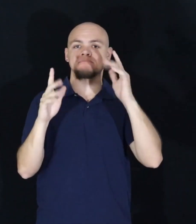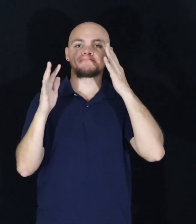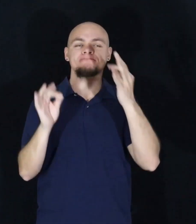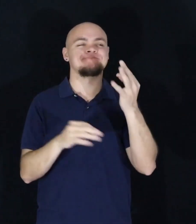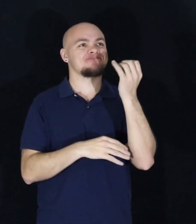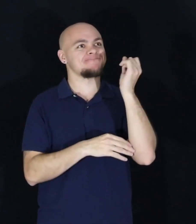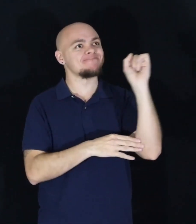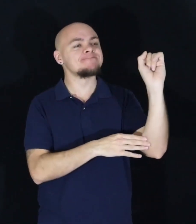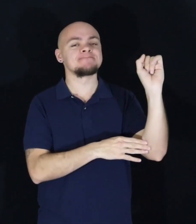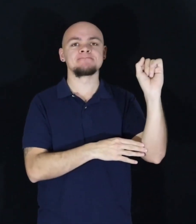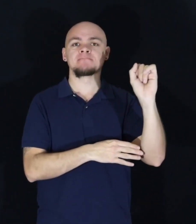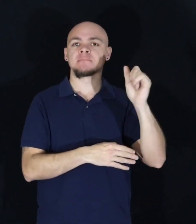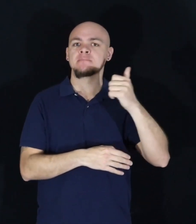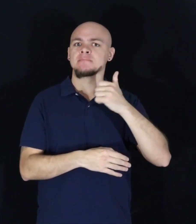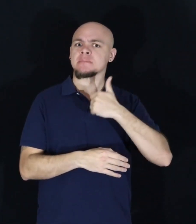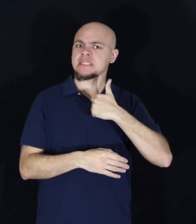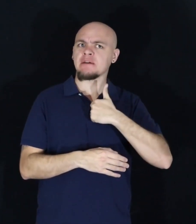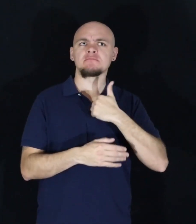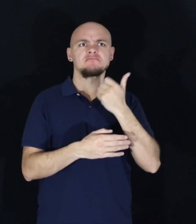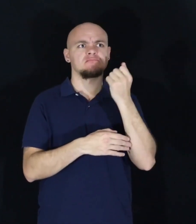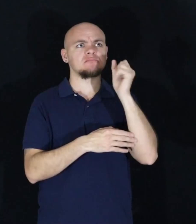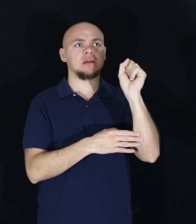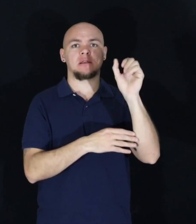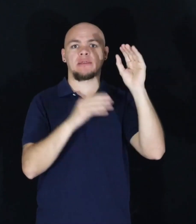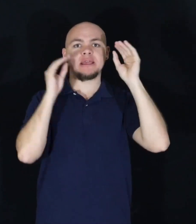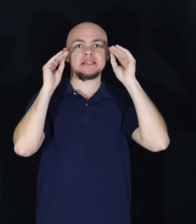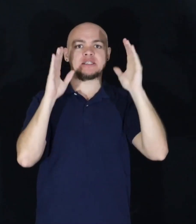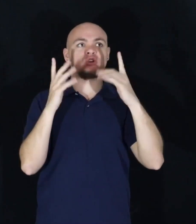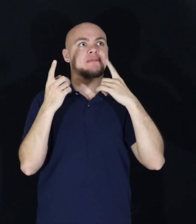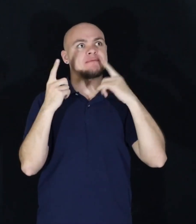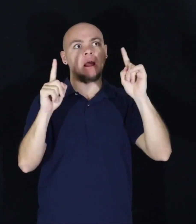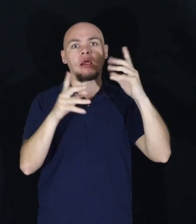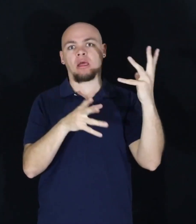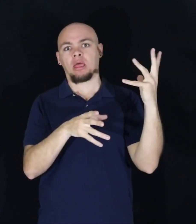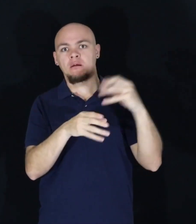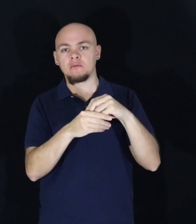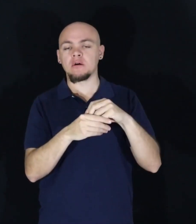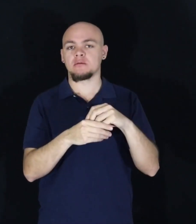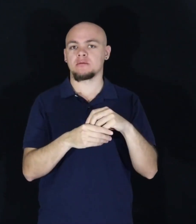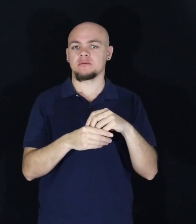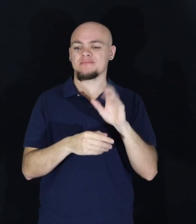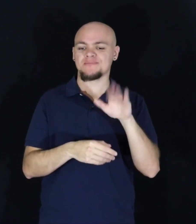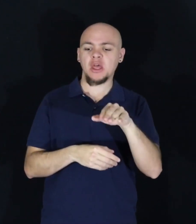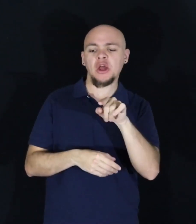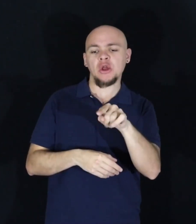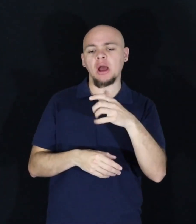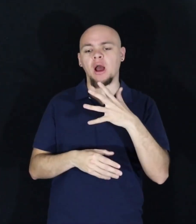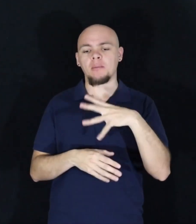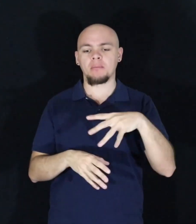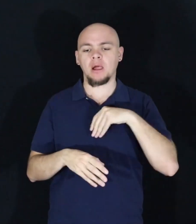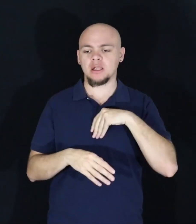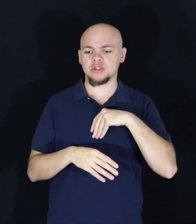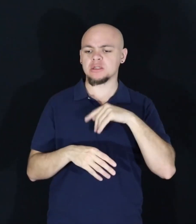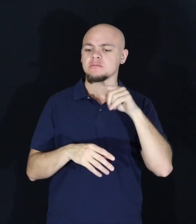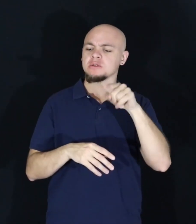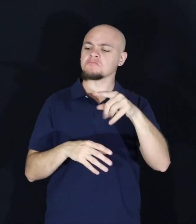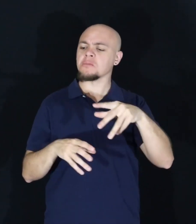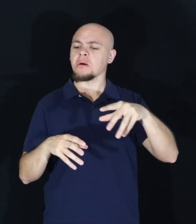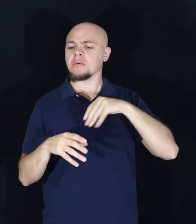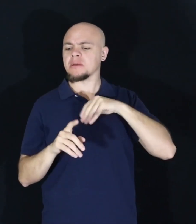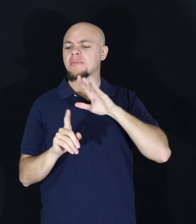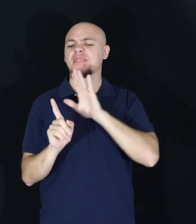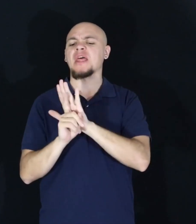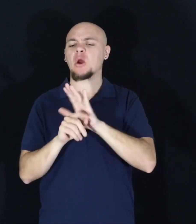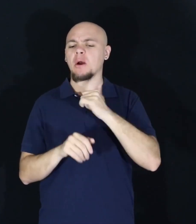about it and stand up for myself, that's when the teachers got involved. I was told to apologise and to accept an apology from the other student.